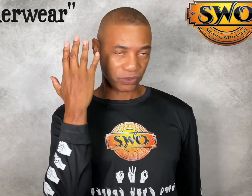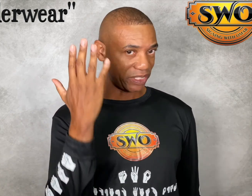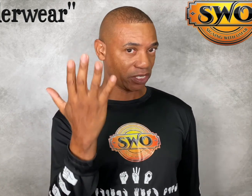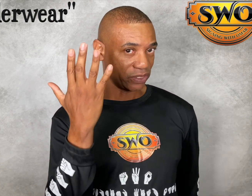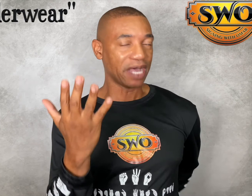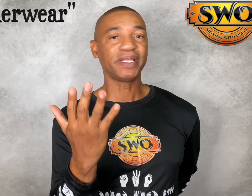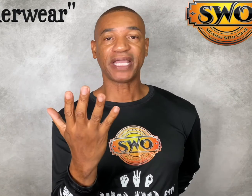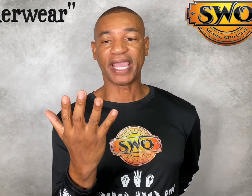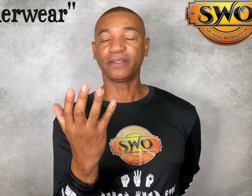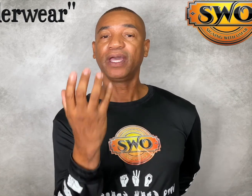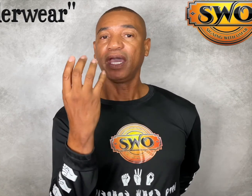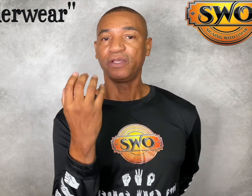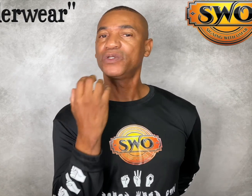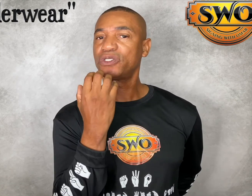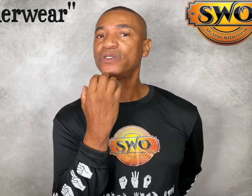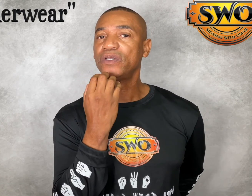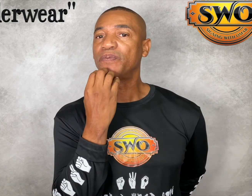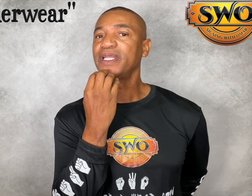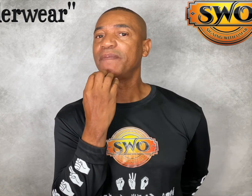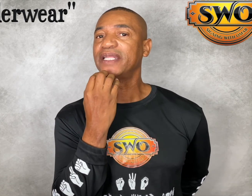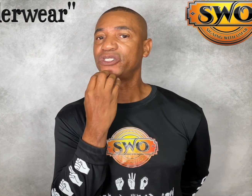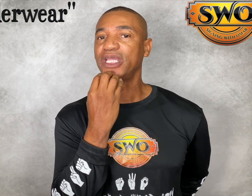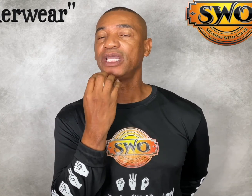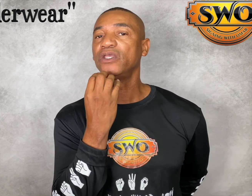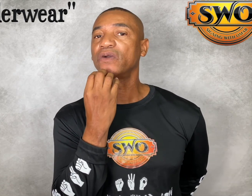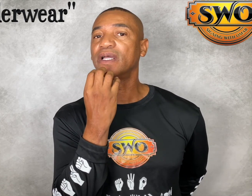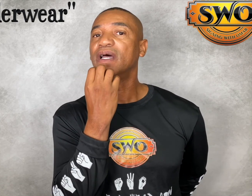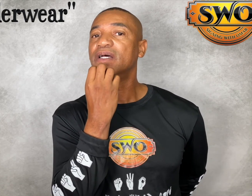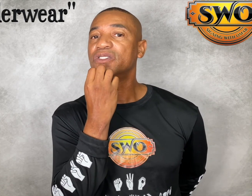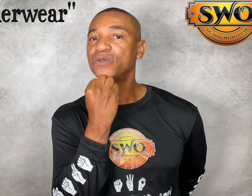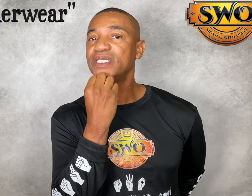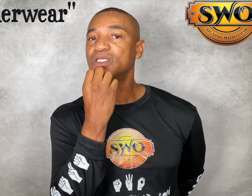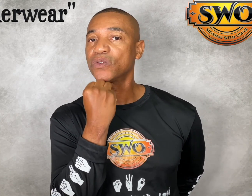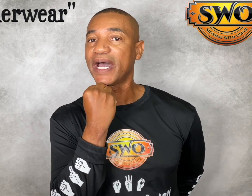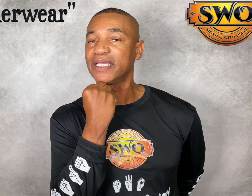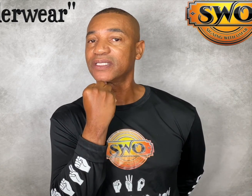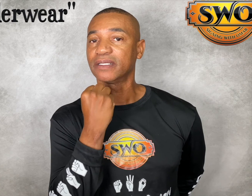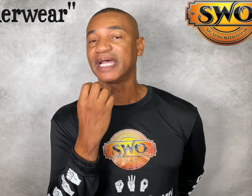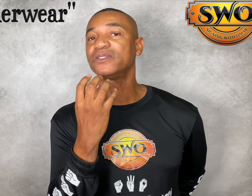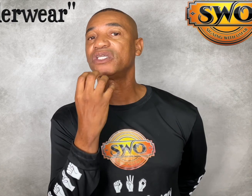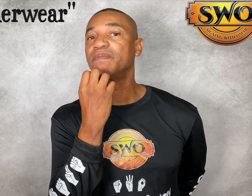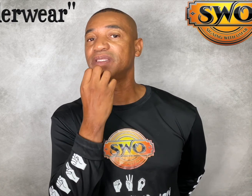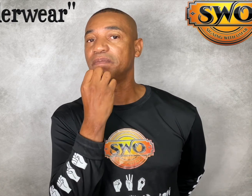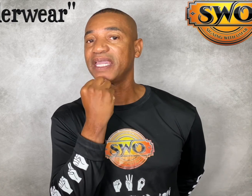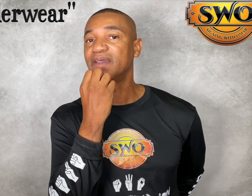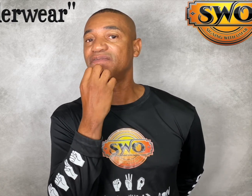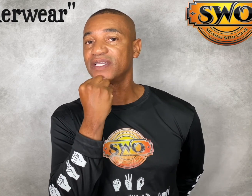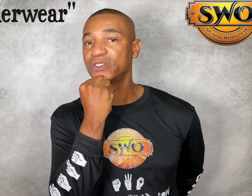take your dominant hand, and what you do, you bring that by the chin, and you're going to squeeze it twice, not the chin, but making a fist